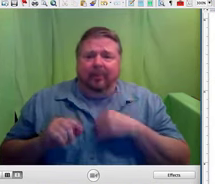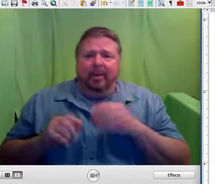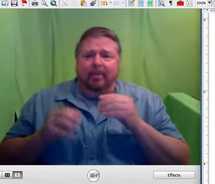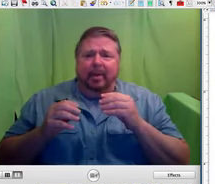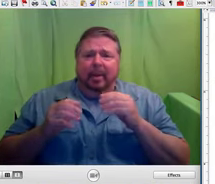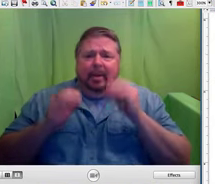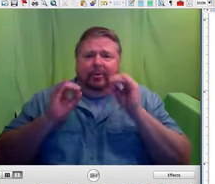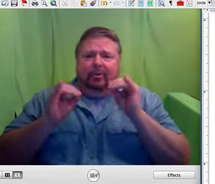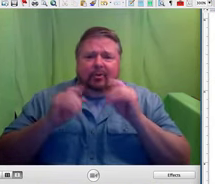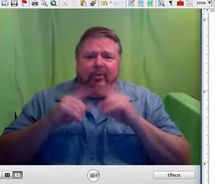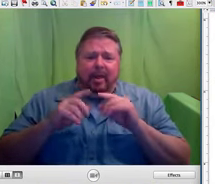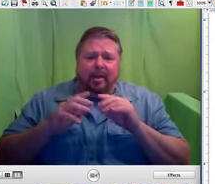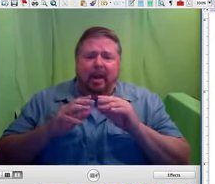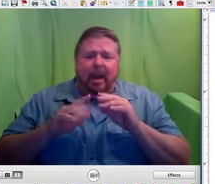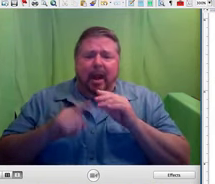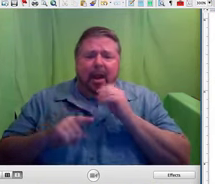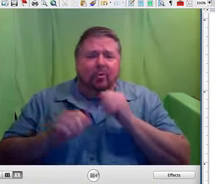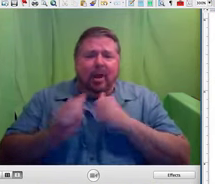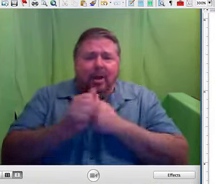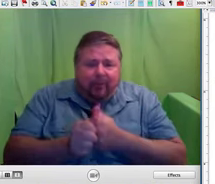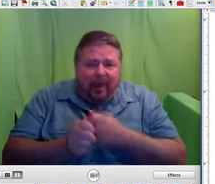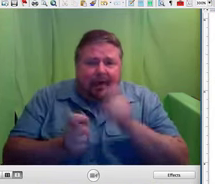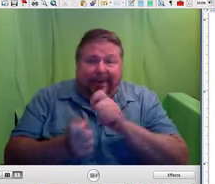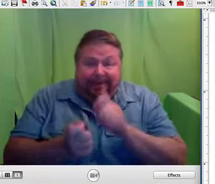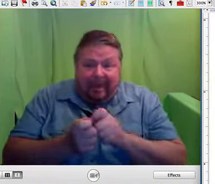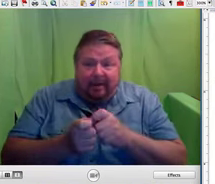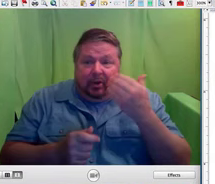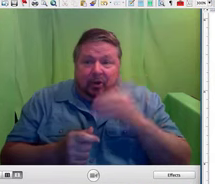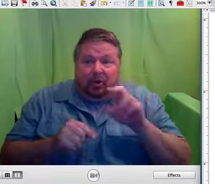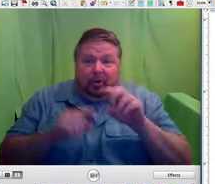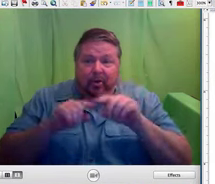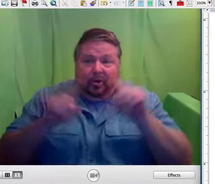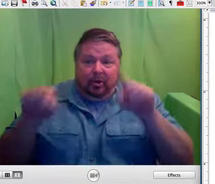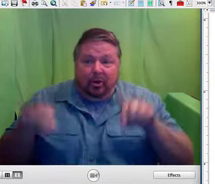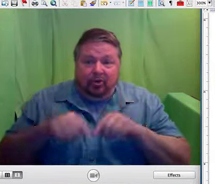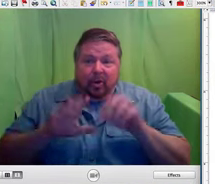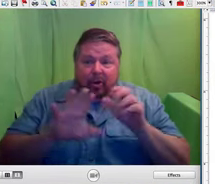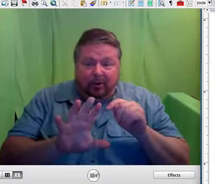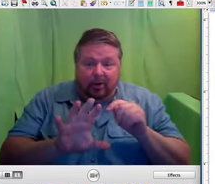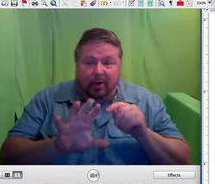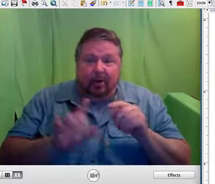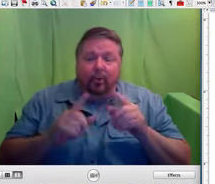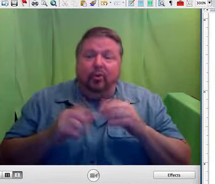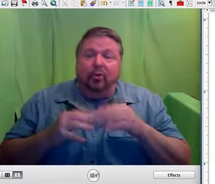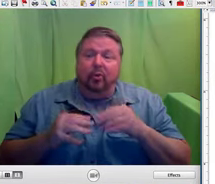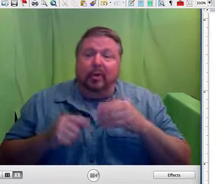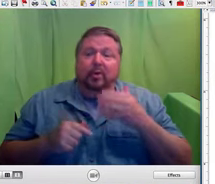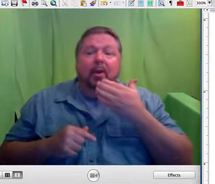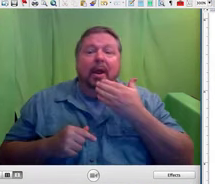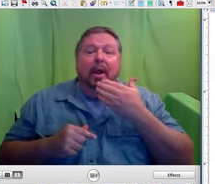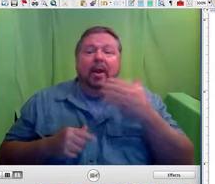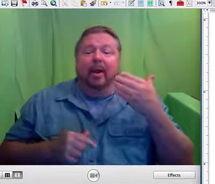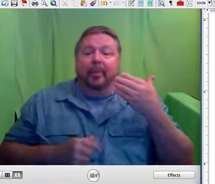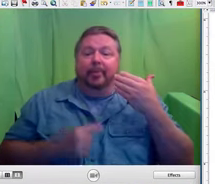have some instructions on how not to follow exactly the cue chart when you're doing